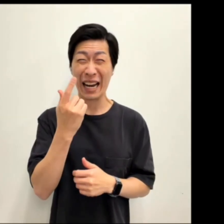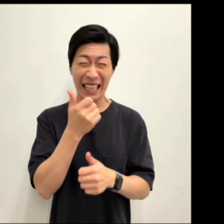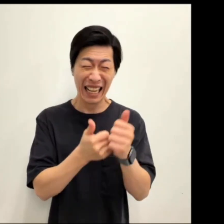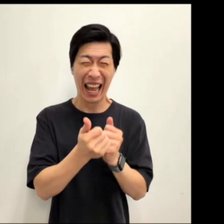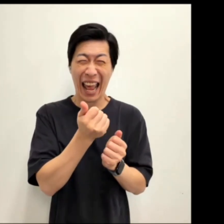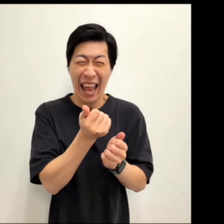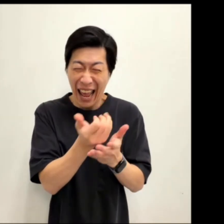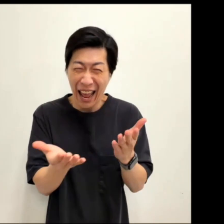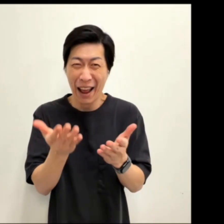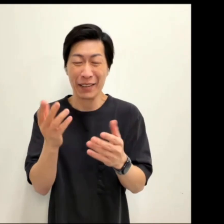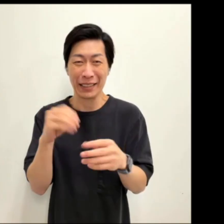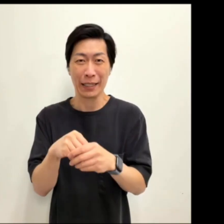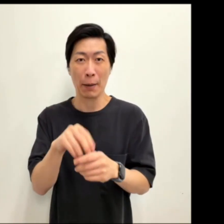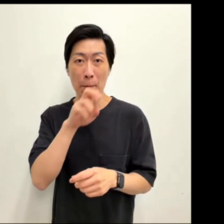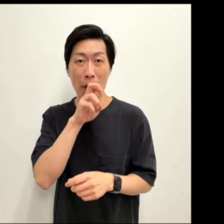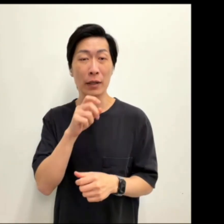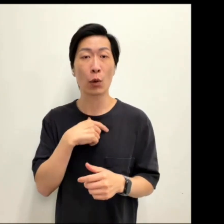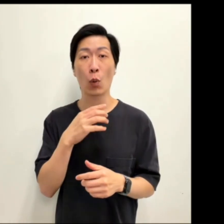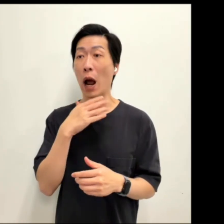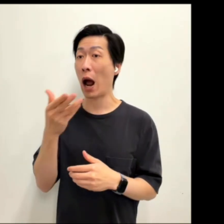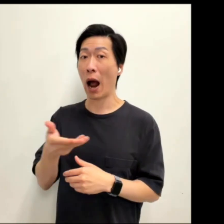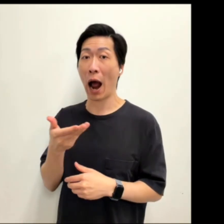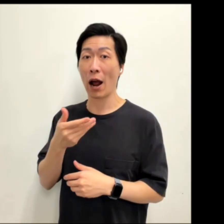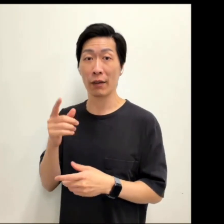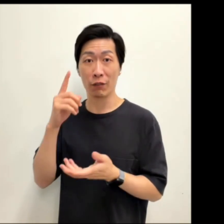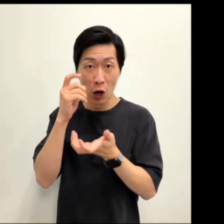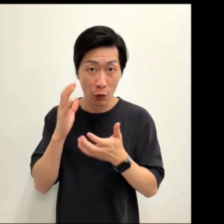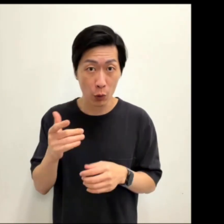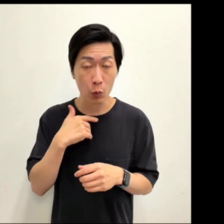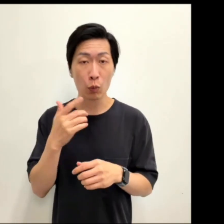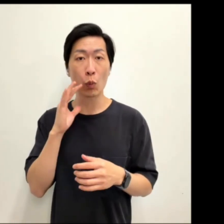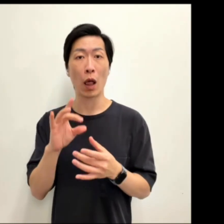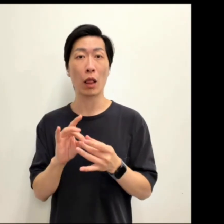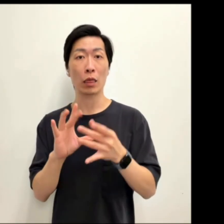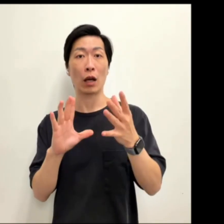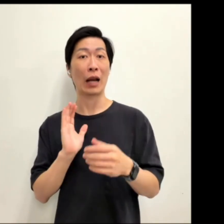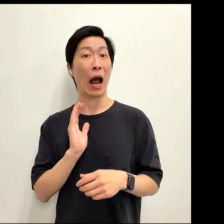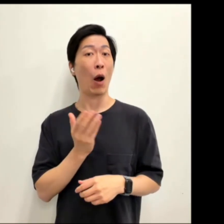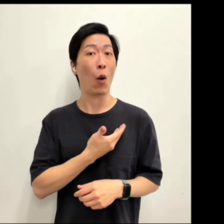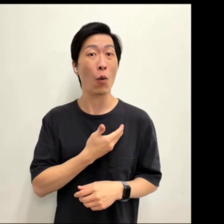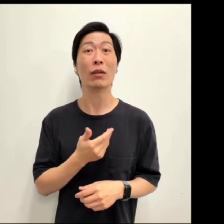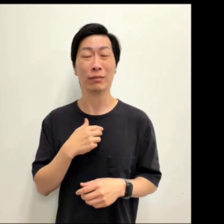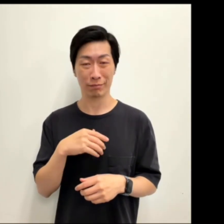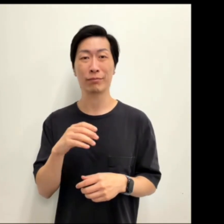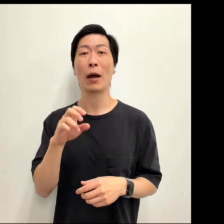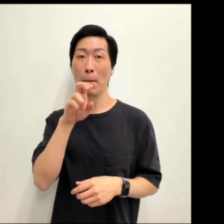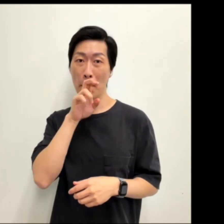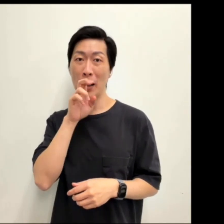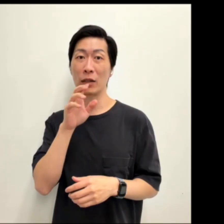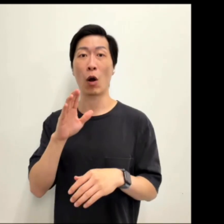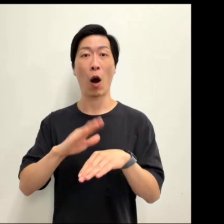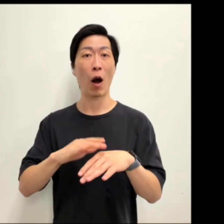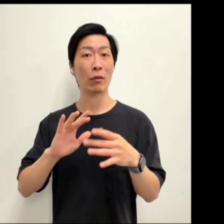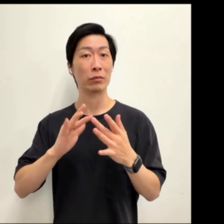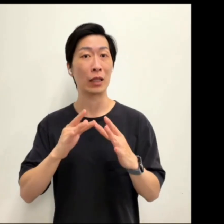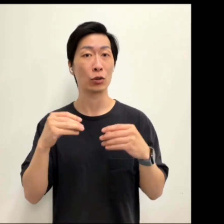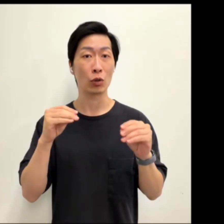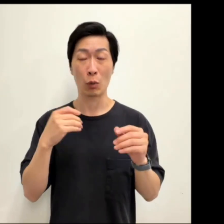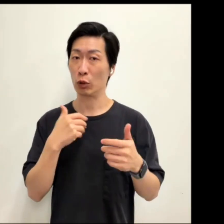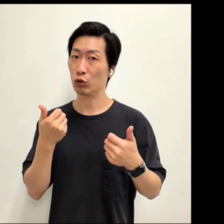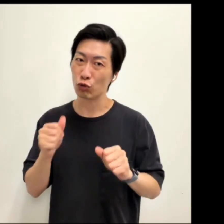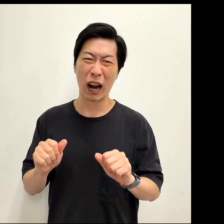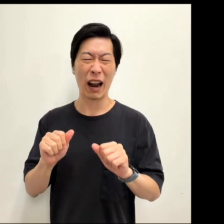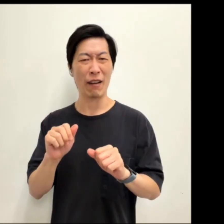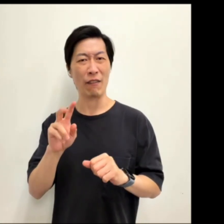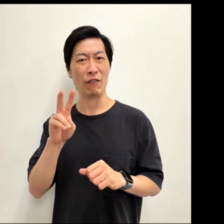We're going to buy one of everything. We're going to hire a photographer to take pictures of it. We're going to launch our own Buc-ee's online store and